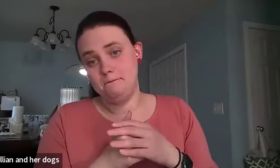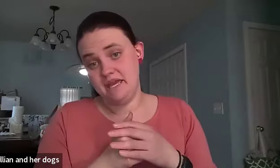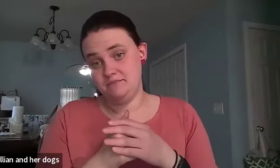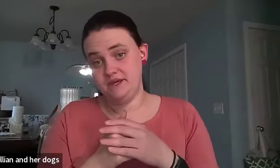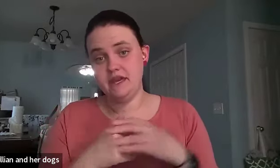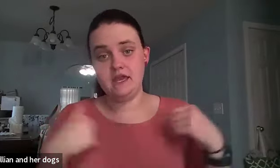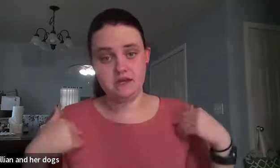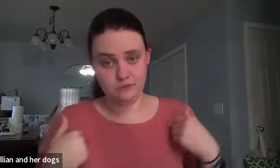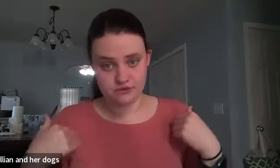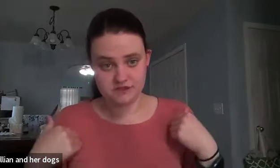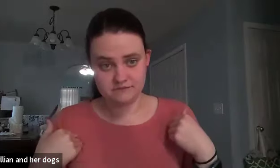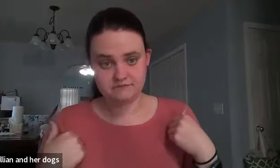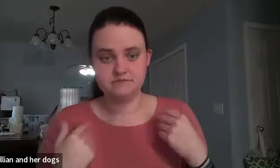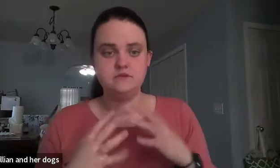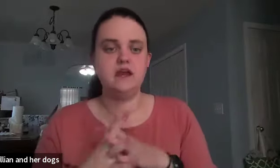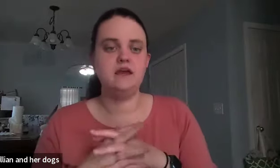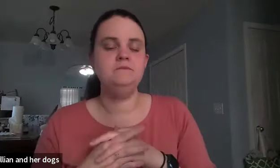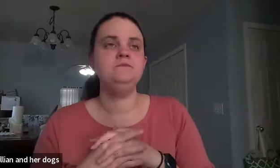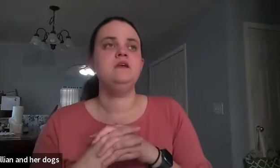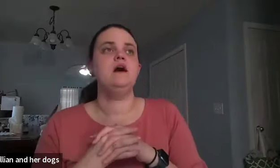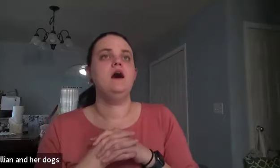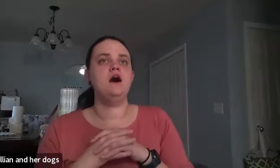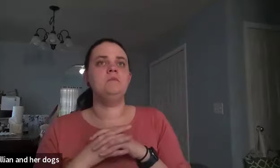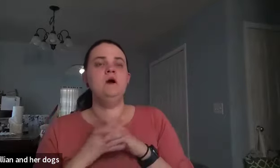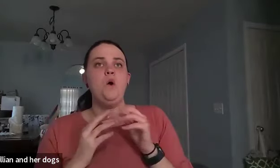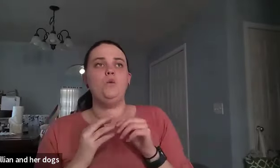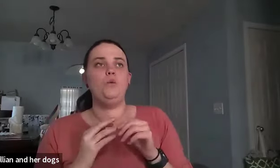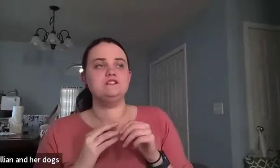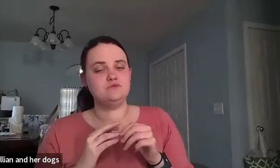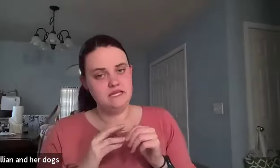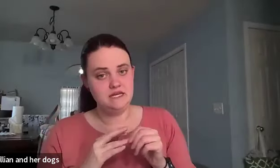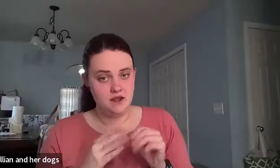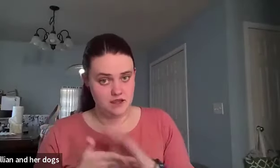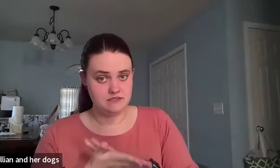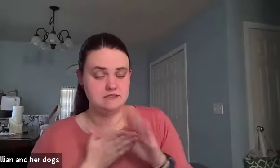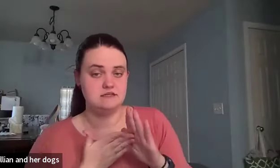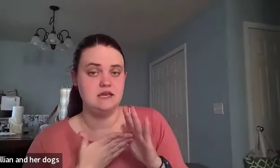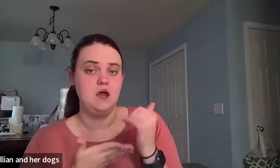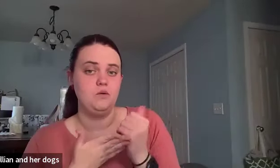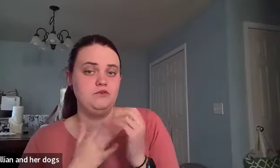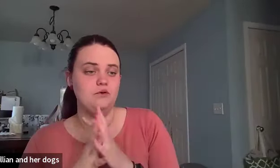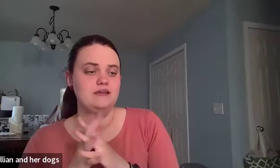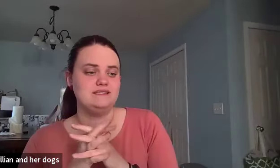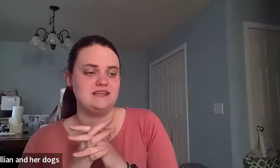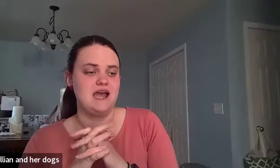about baby animals, okay, what's really nice and helpful is